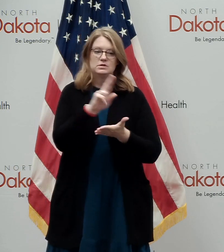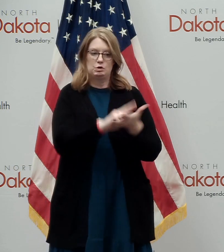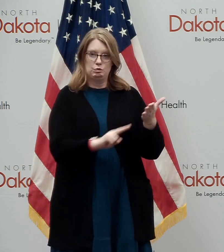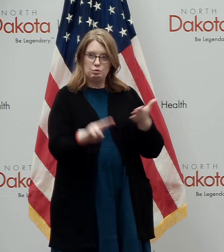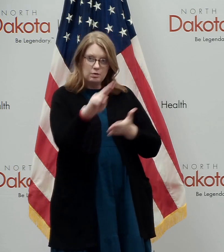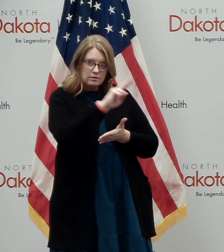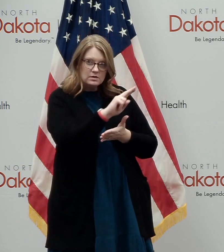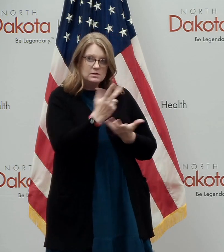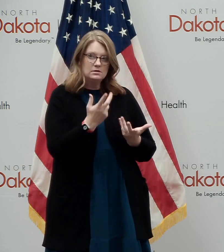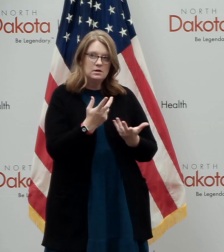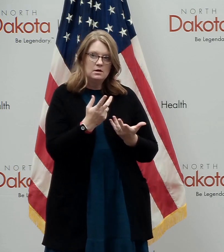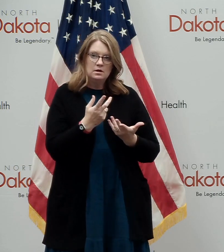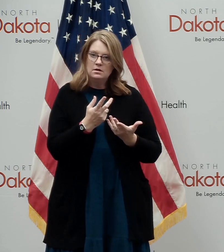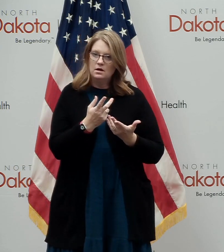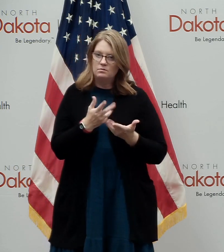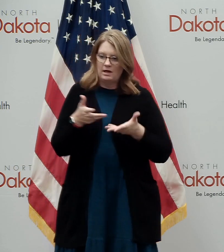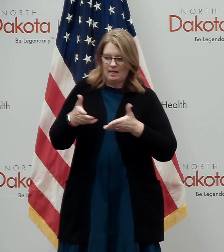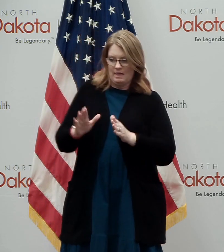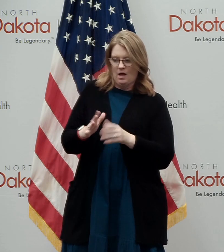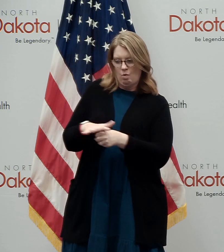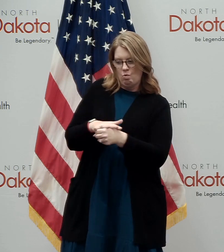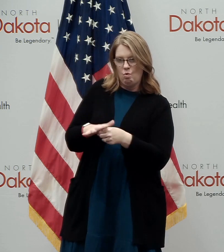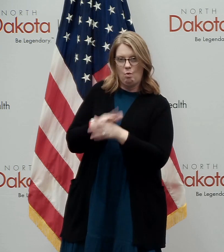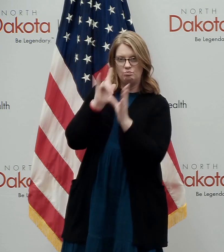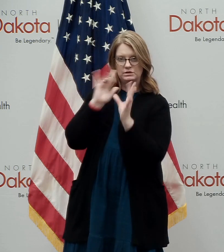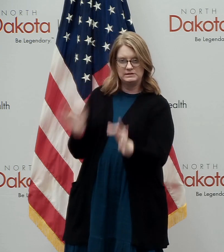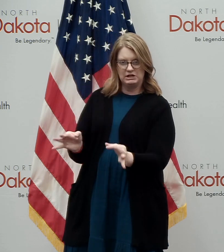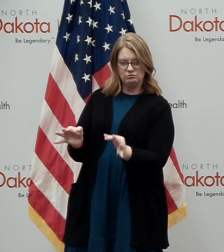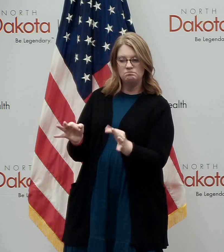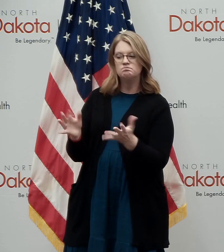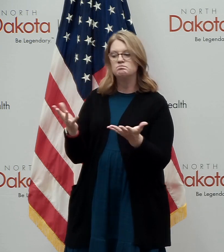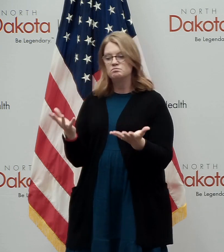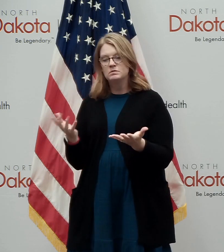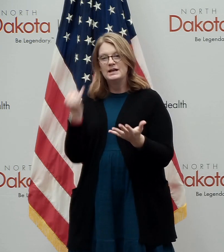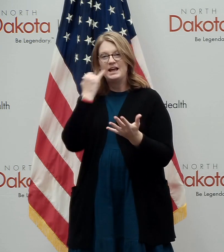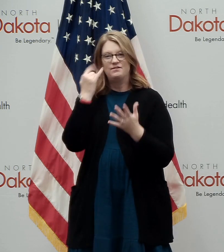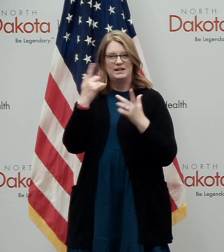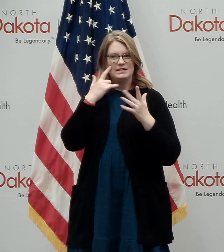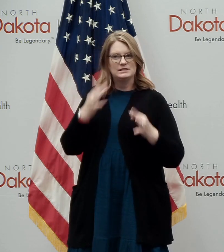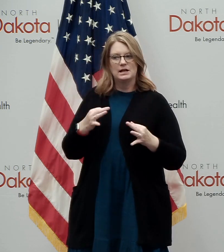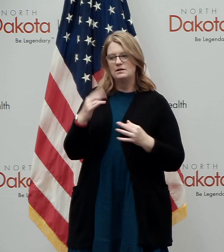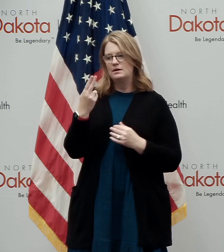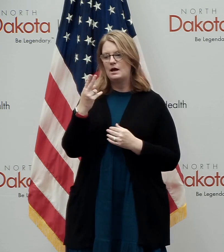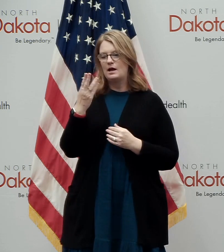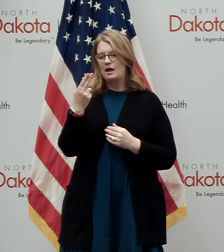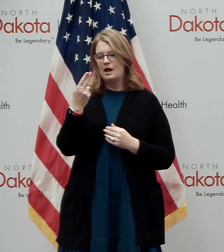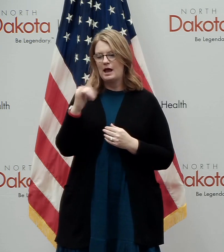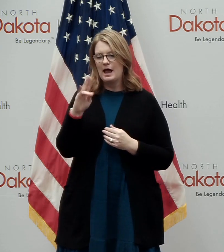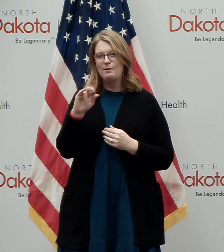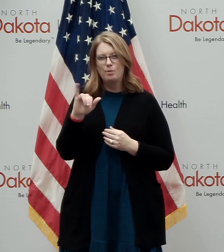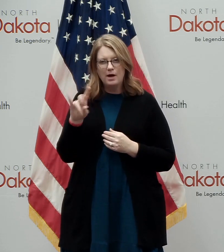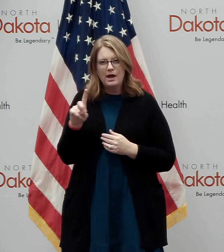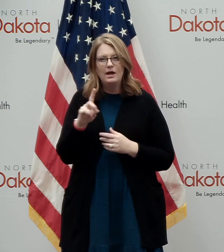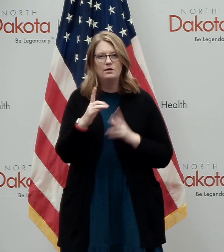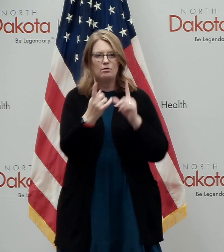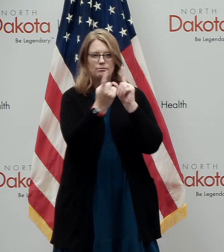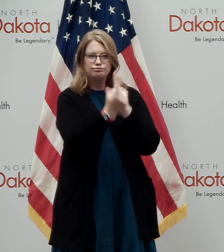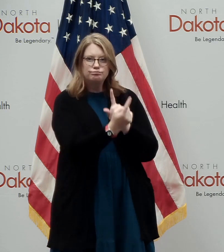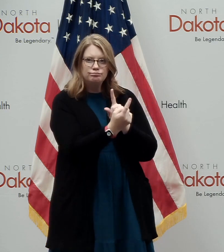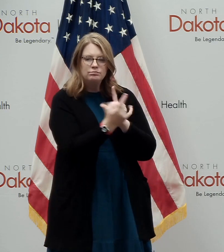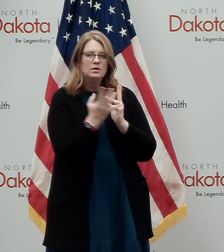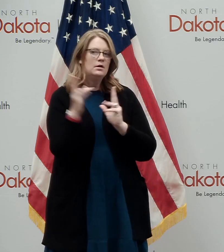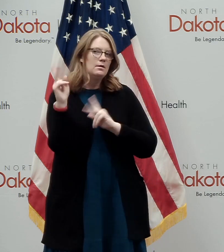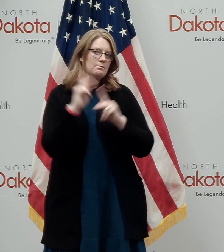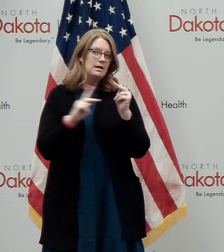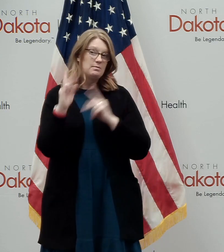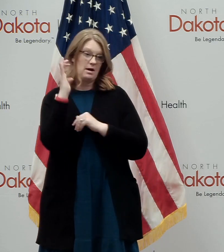again, with local decision-making to have in-person or hybrid or however they choose, but we've got people back in schools.